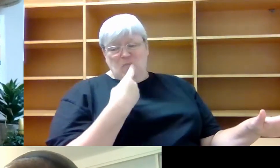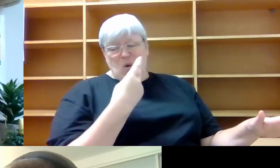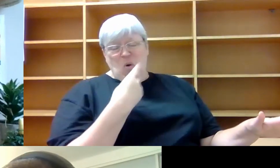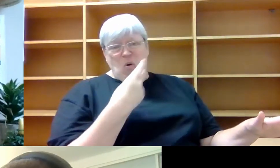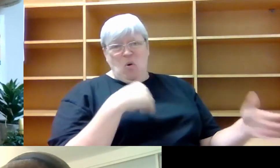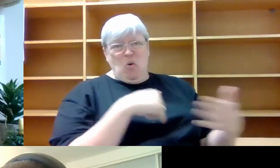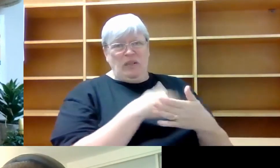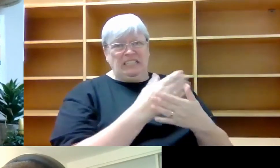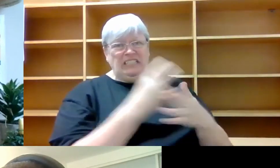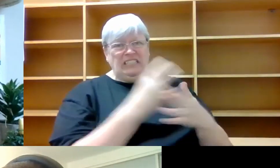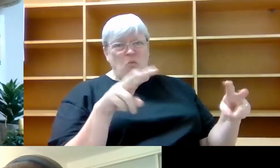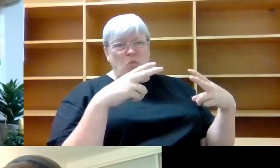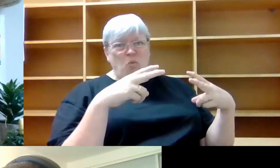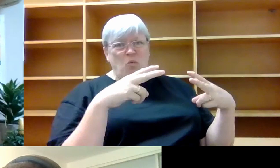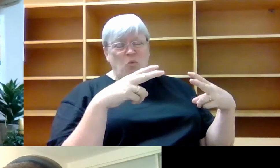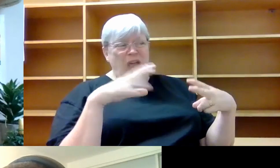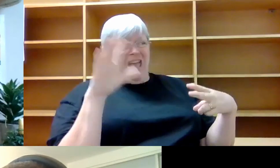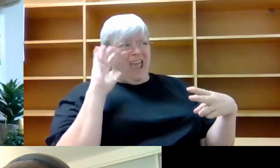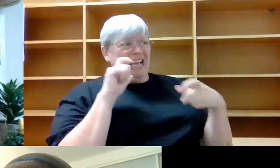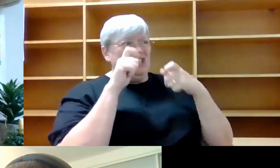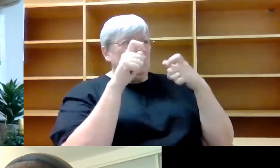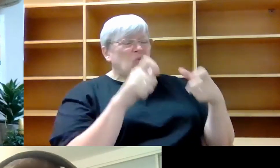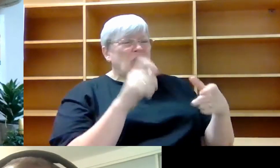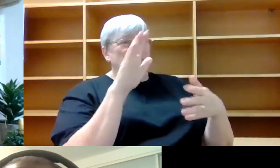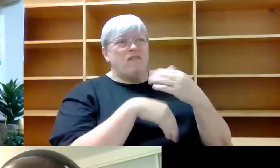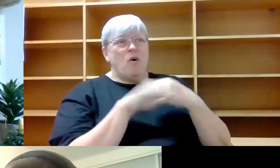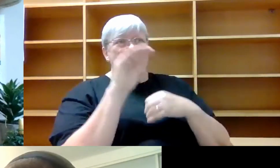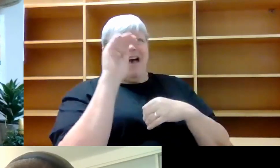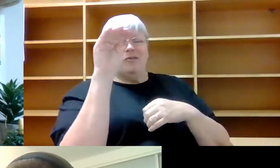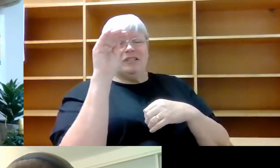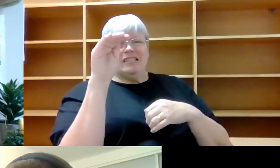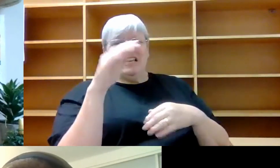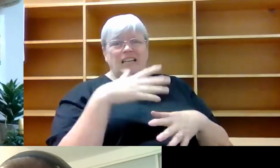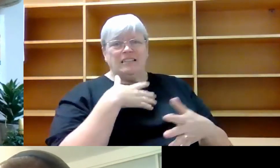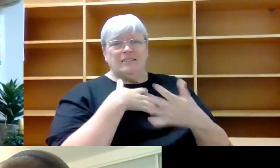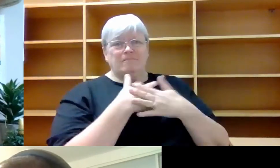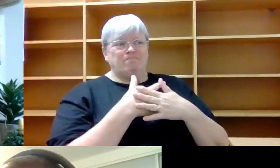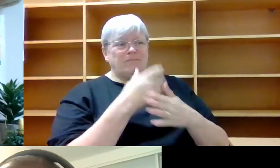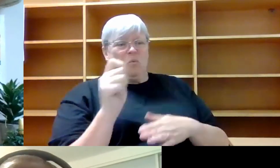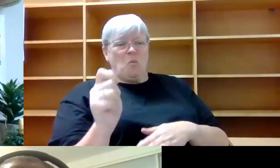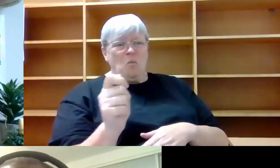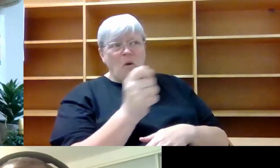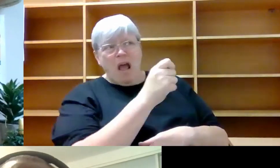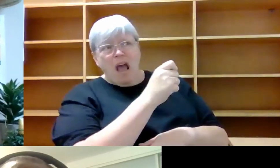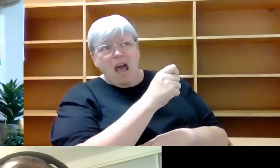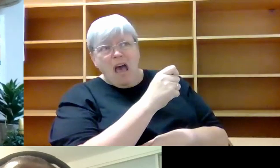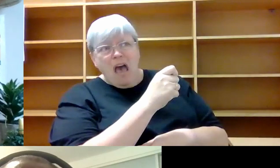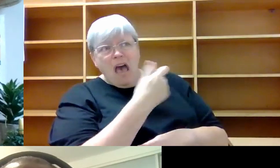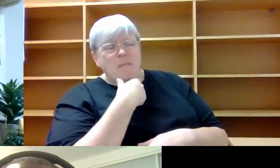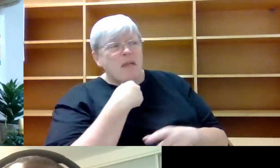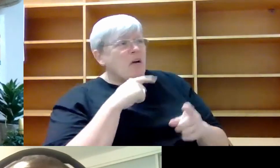heard screams from outside. I pulled back the white cloth from the window. People ran here and